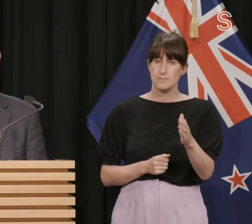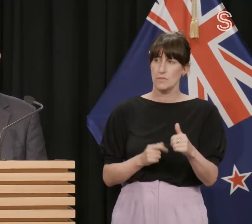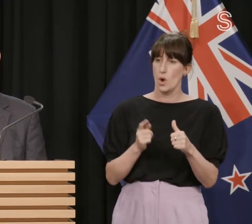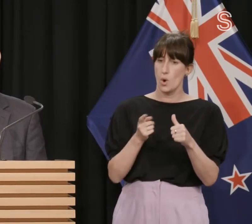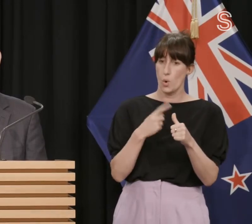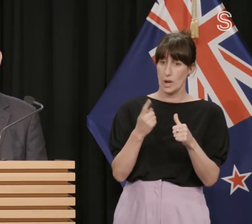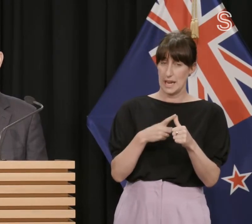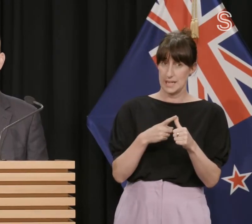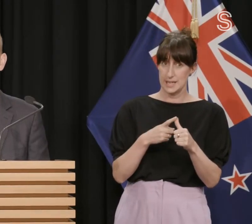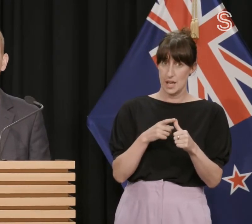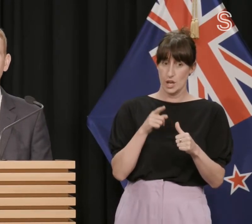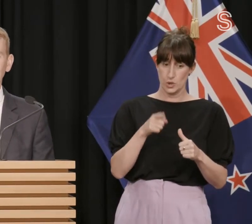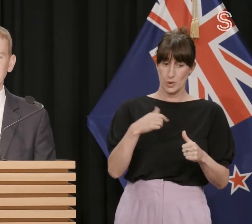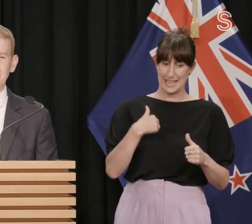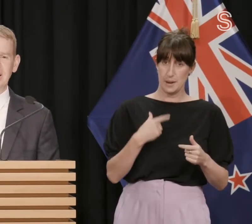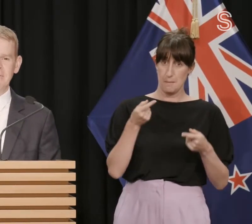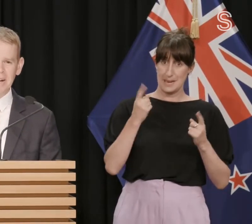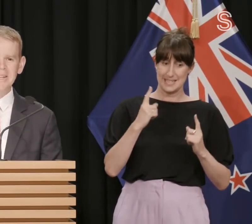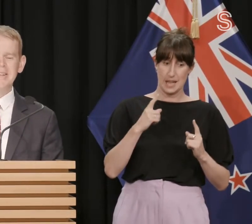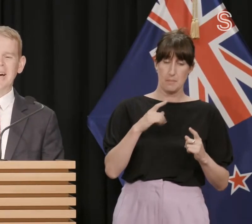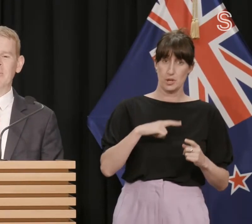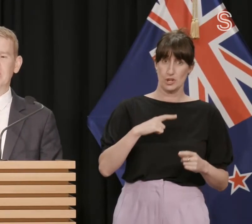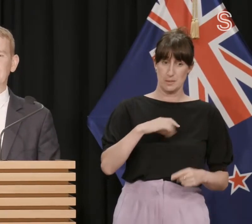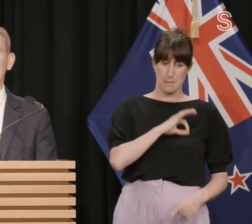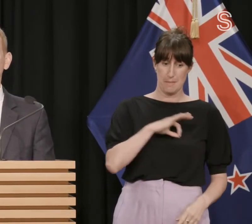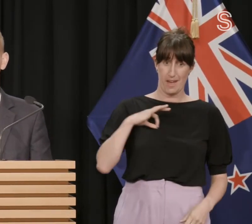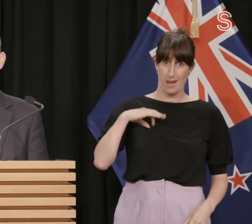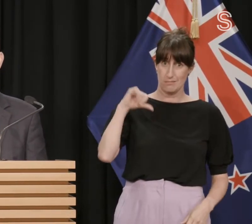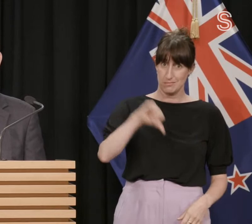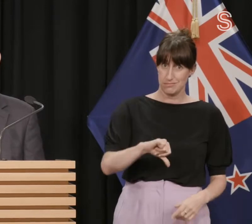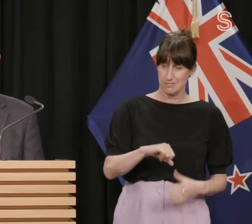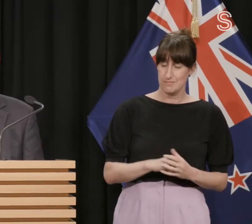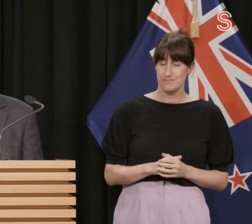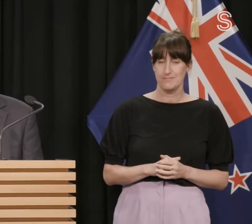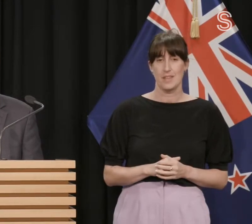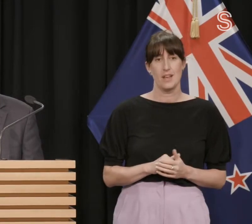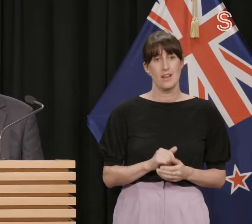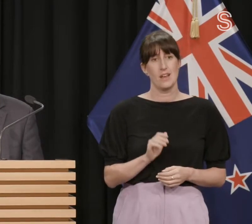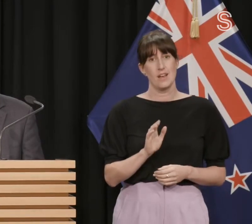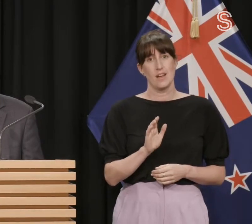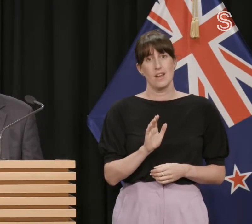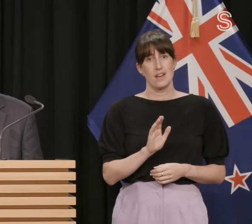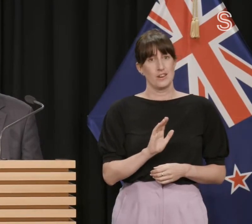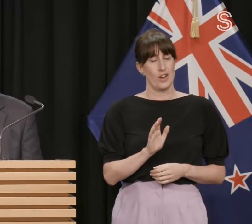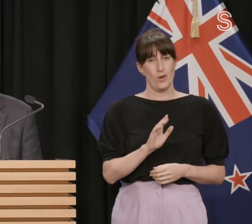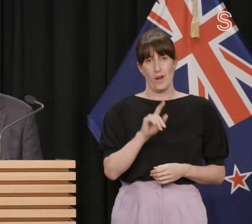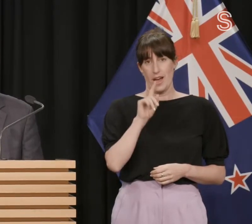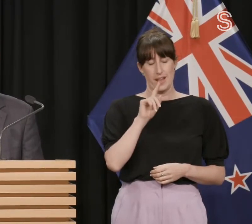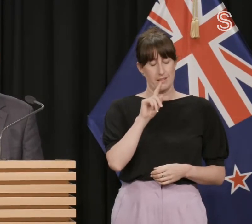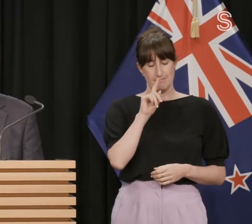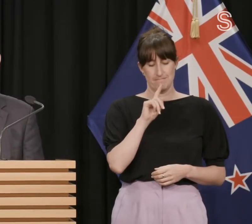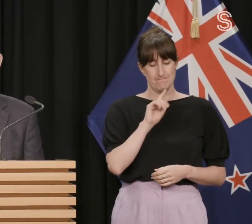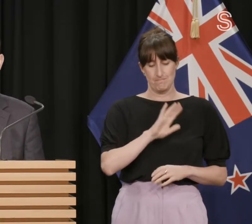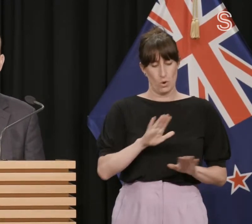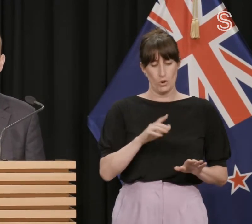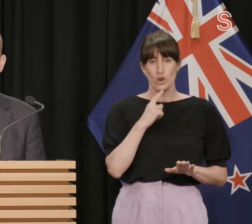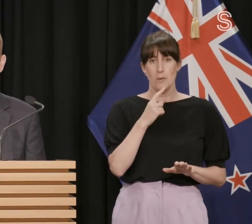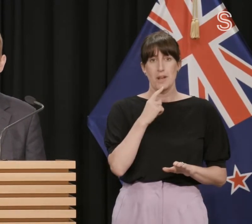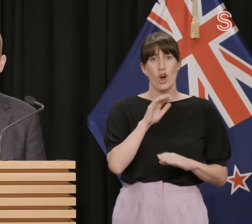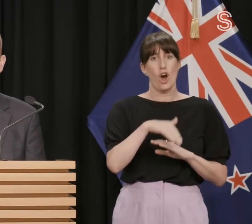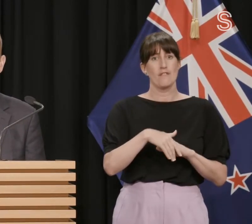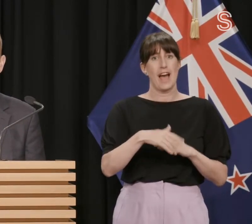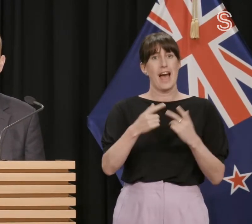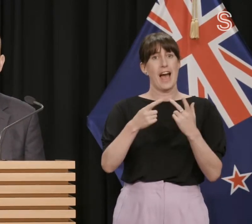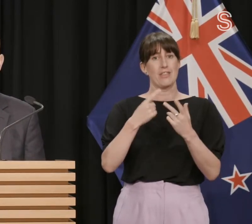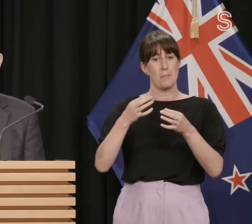mayor? Look, I'm not going to ever get into speculating on or providing a commentary on other elected